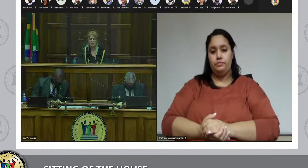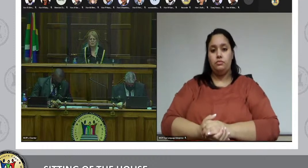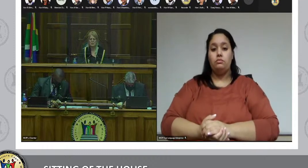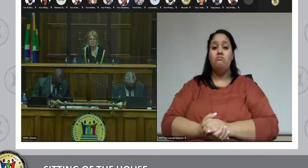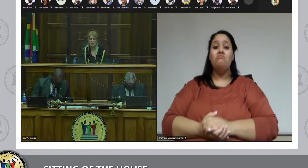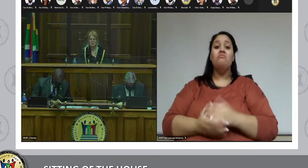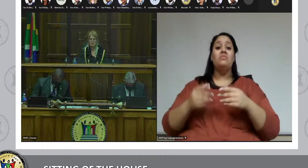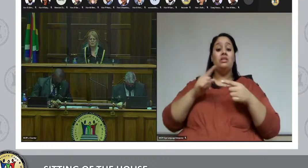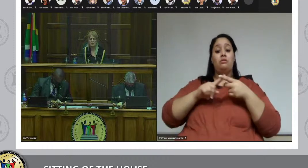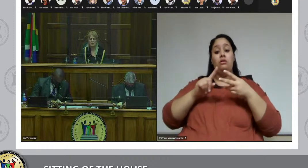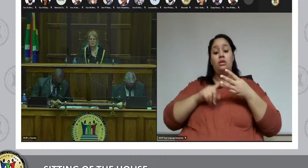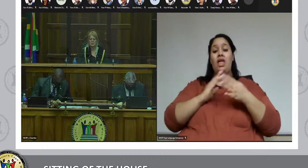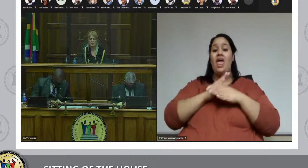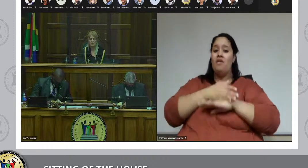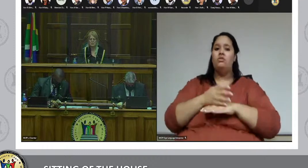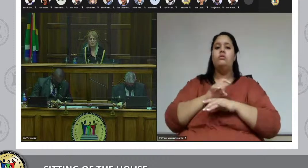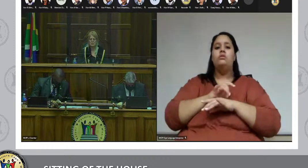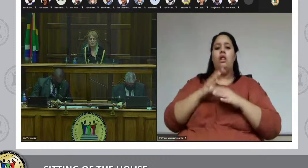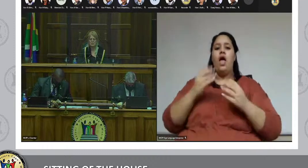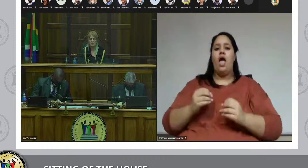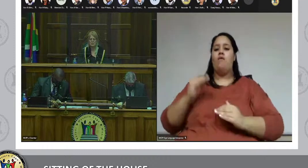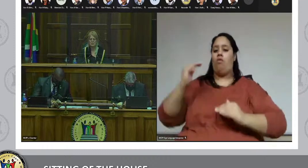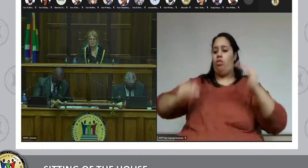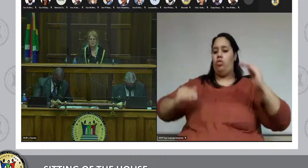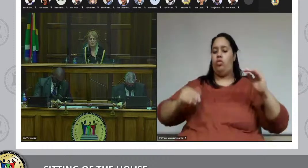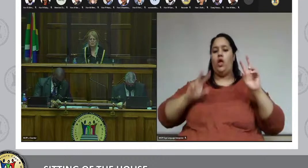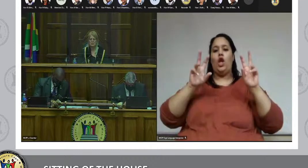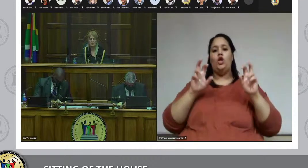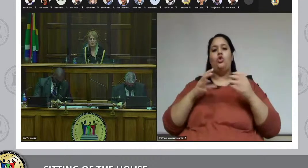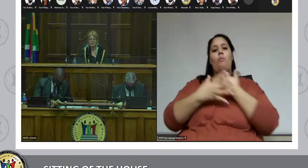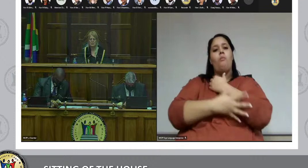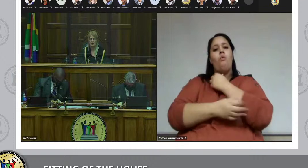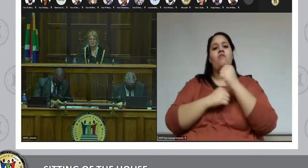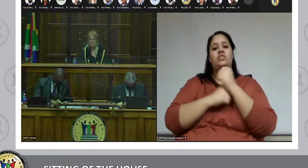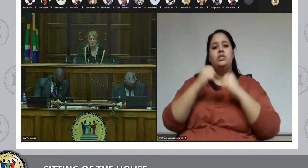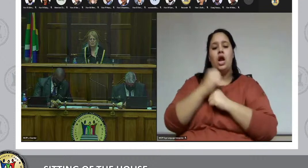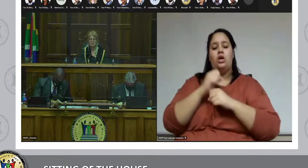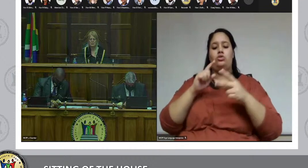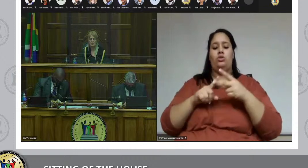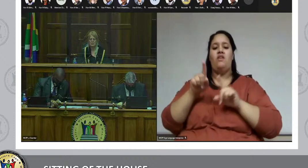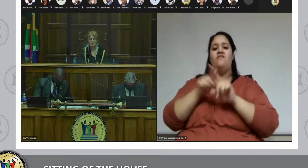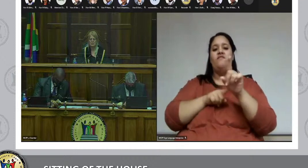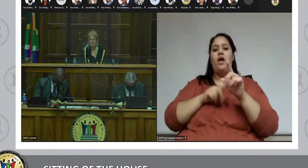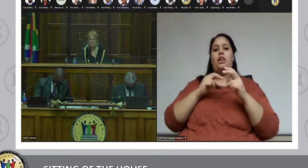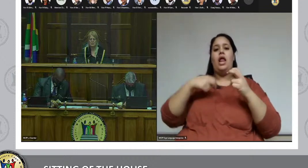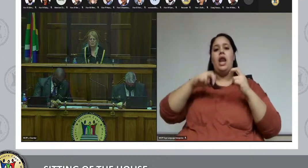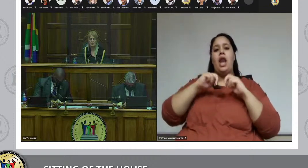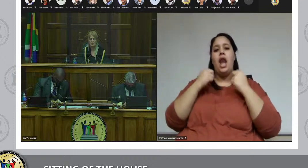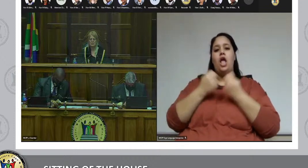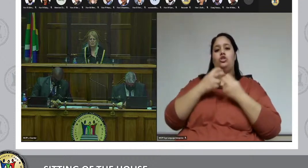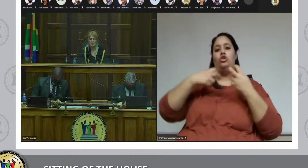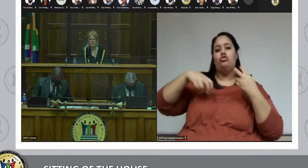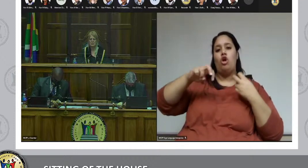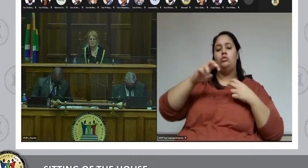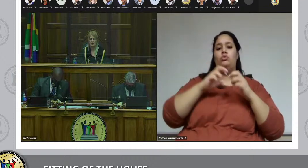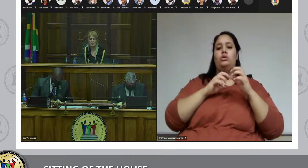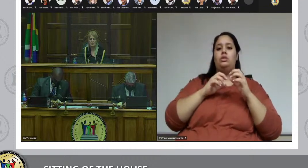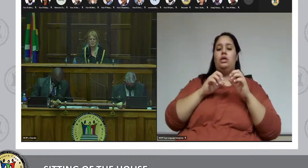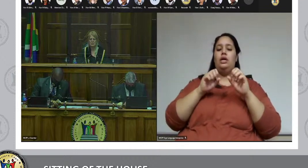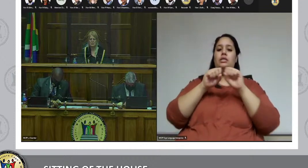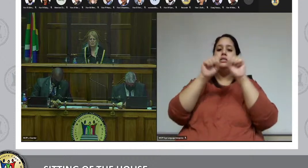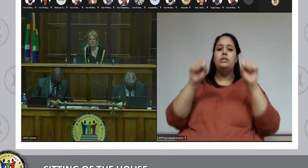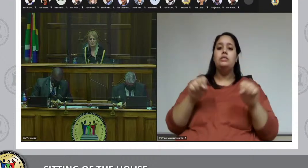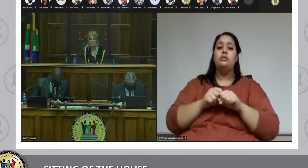these efforts, systemic issues by the national government, such as poor infrastructure, a failing national transport system, particularly rail, and